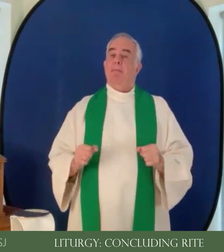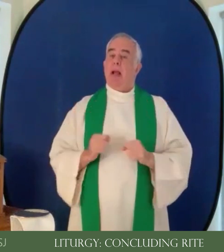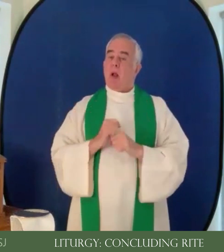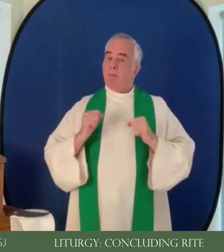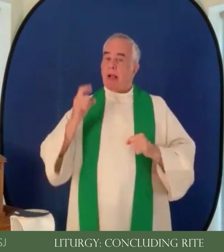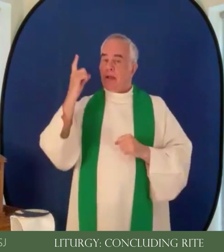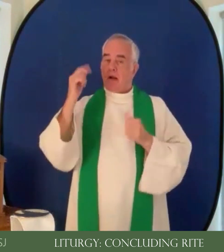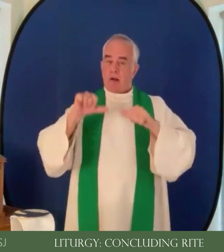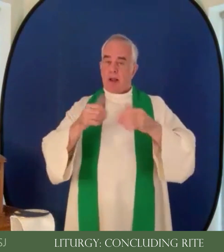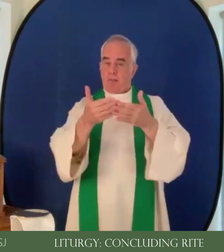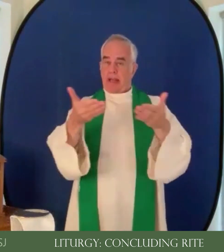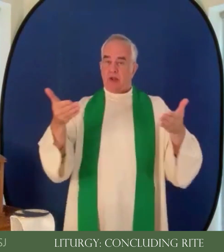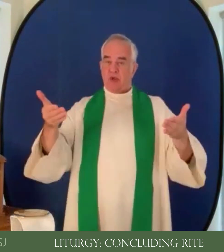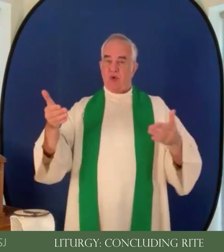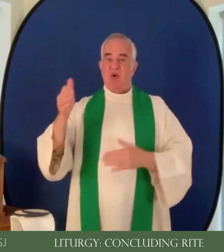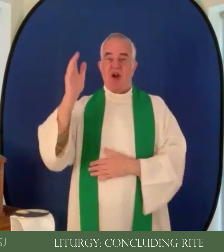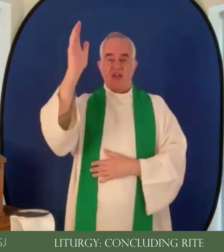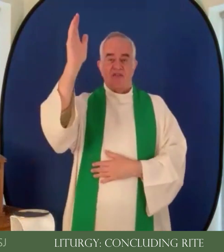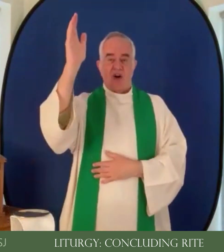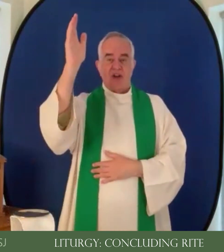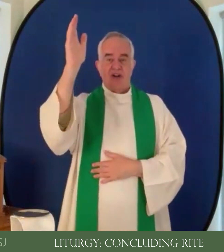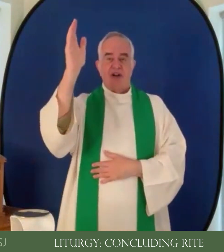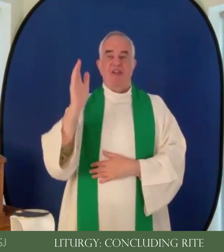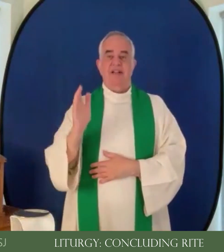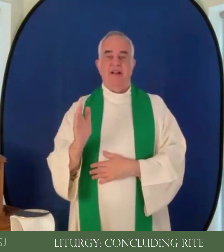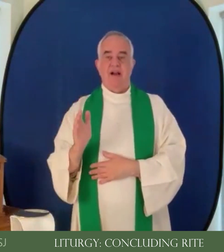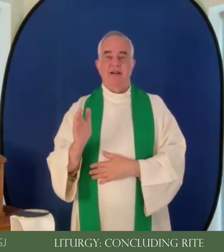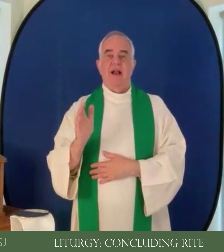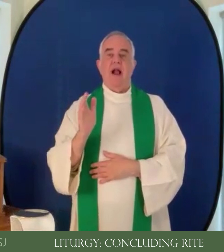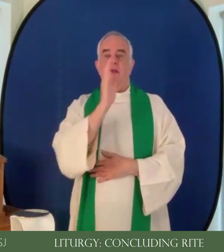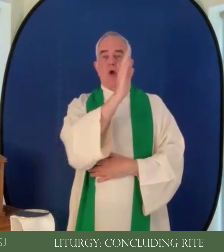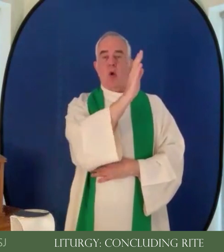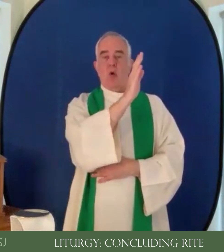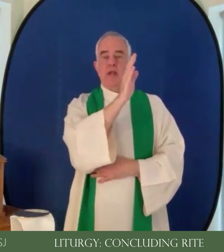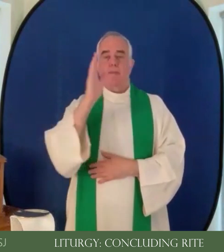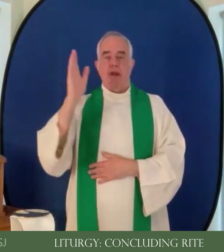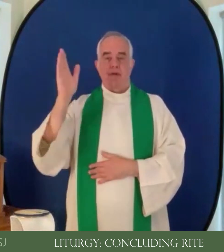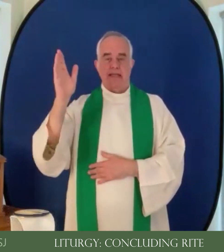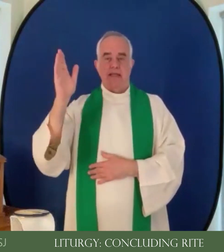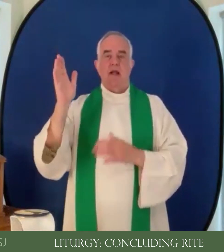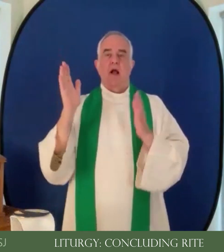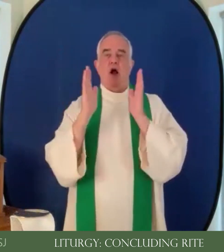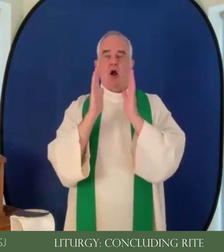May Almighty God bless you, the Father, the Son, and the Holy Spirit.